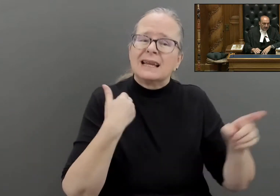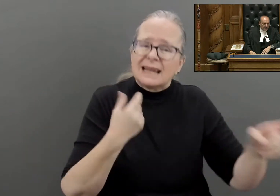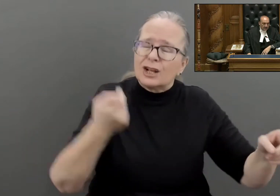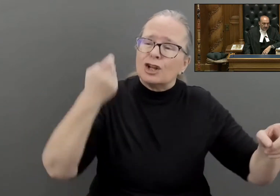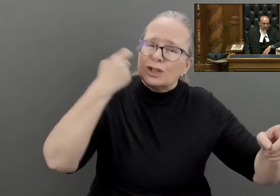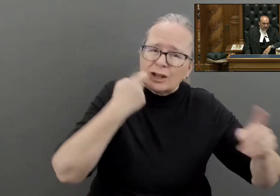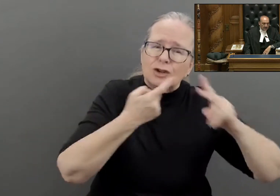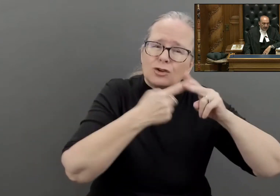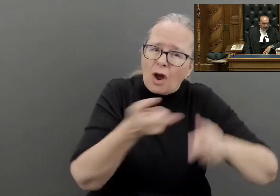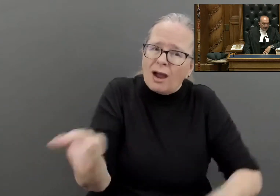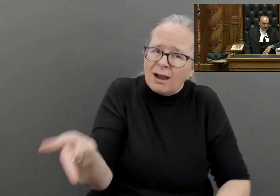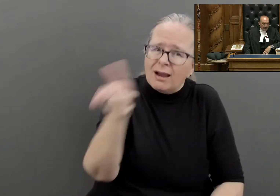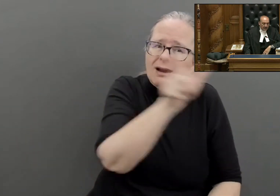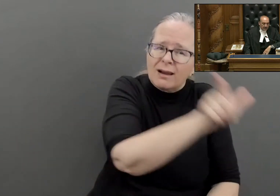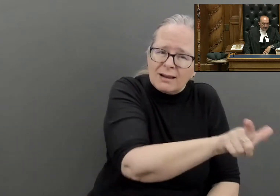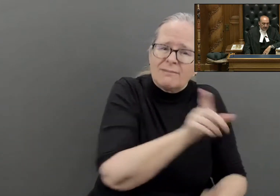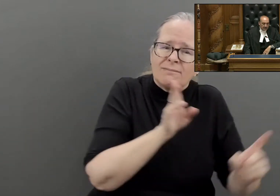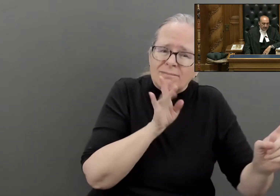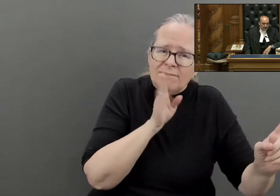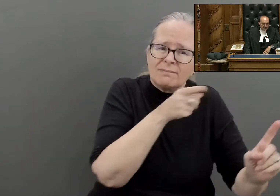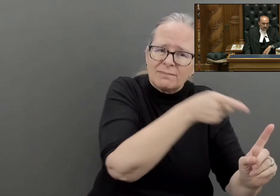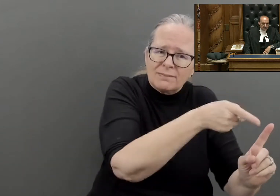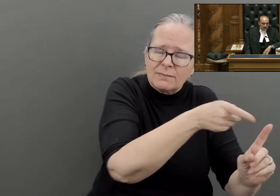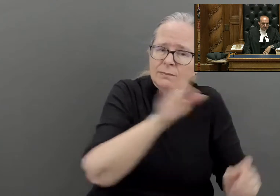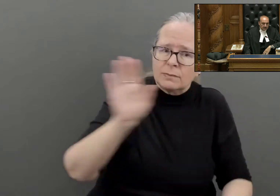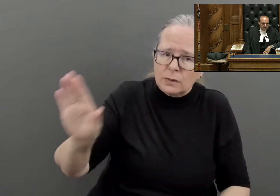Member, take it easy.